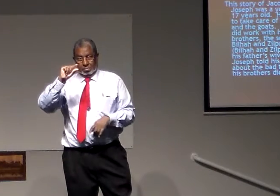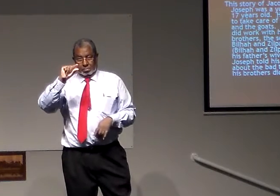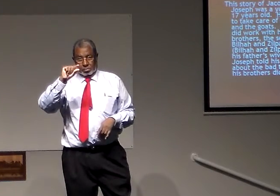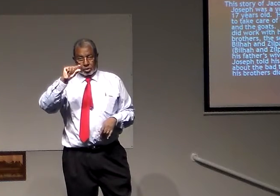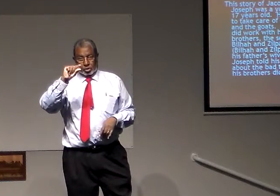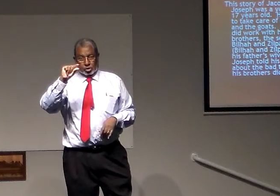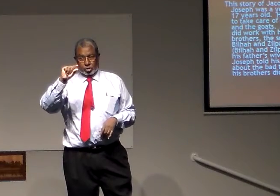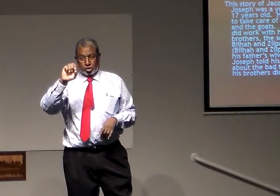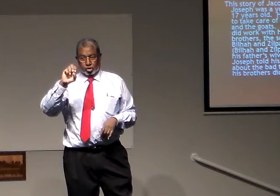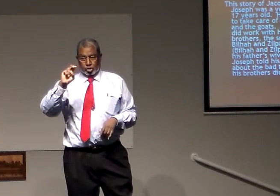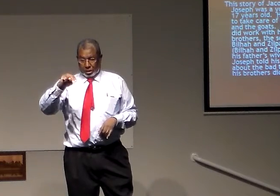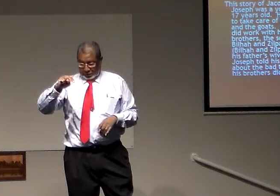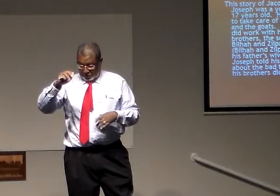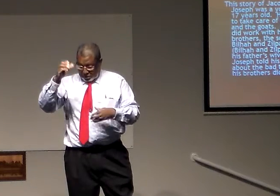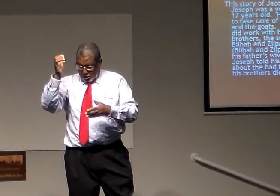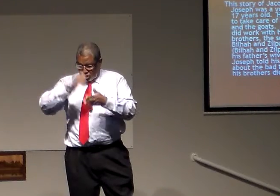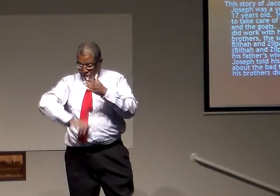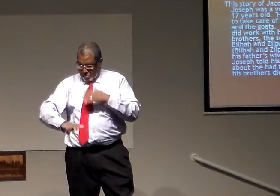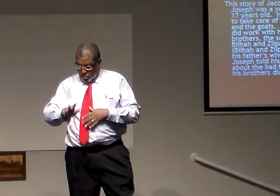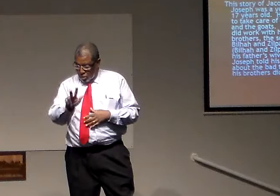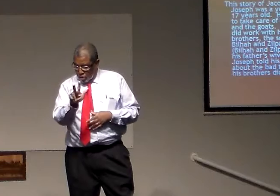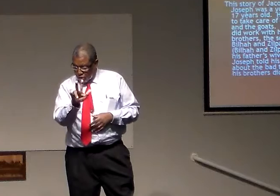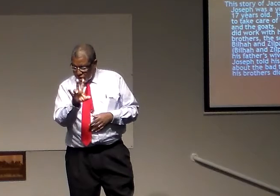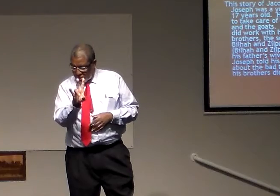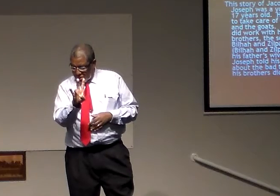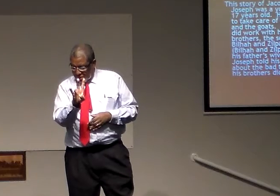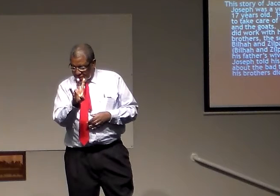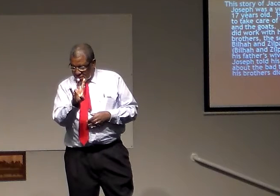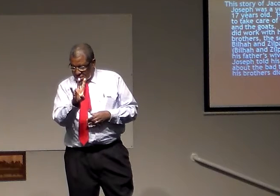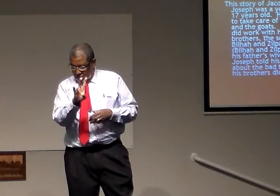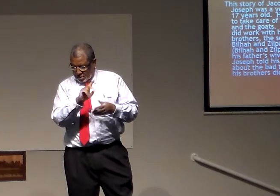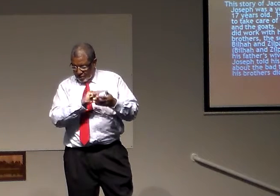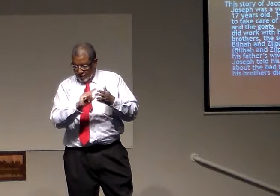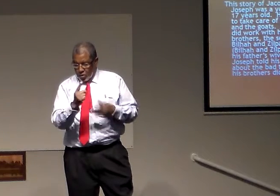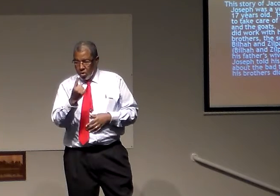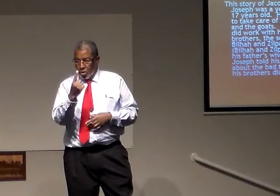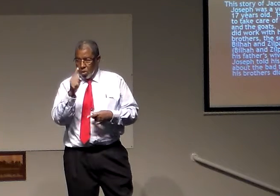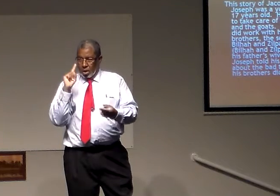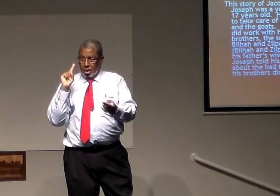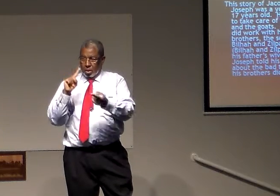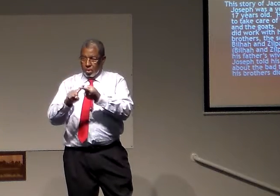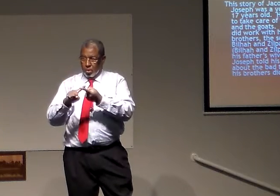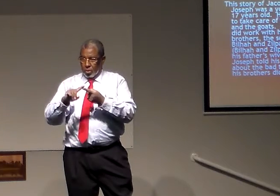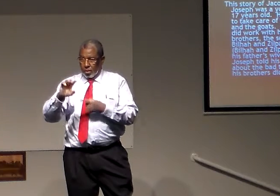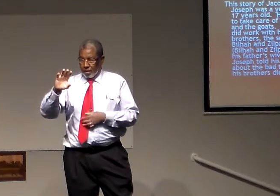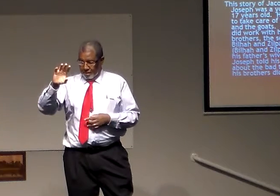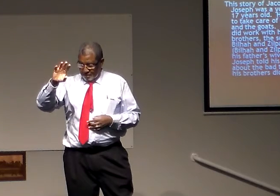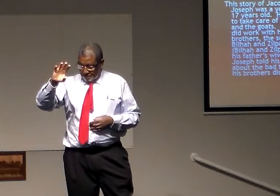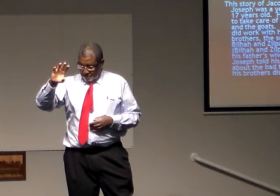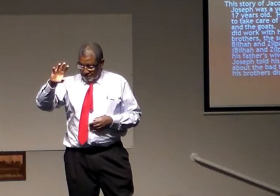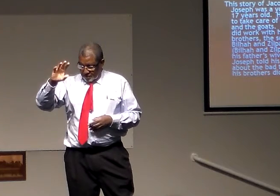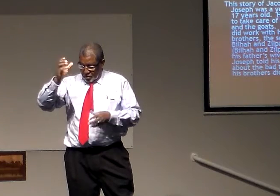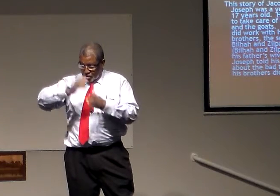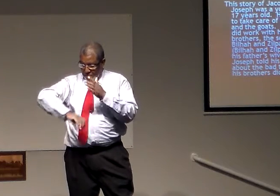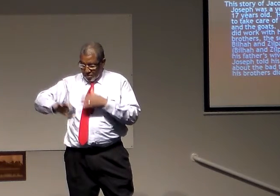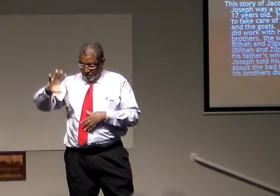So from the book of Genesis, chapter 37, verses 1 to 2.